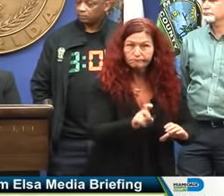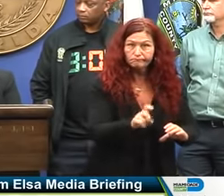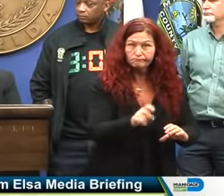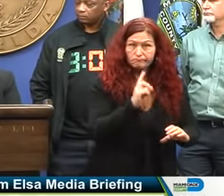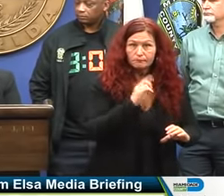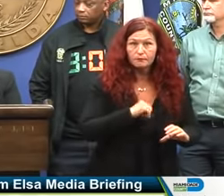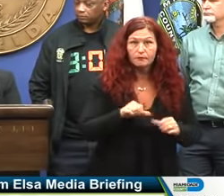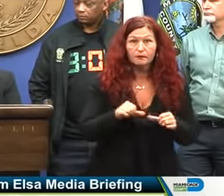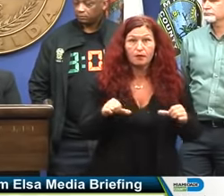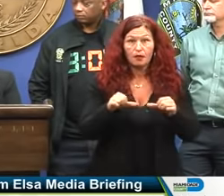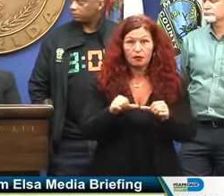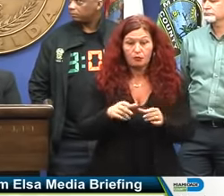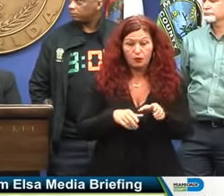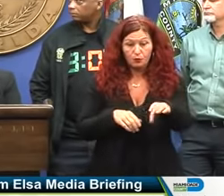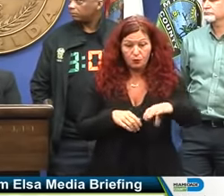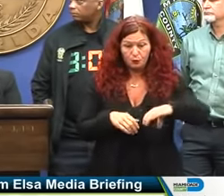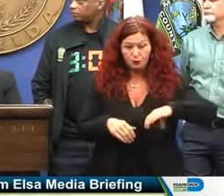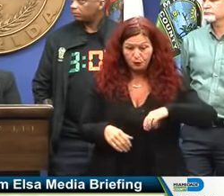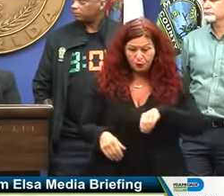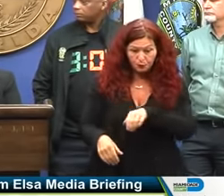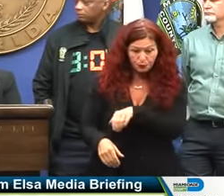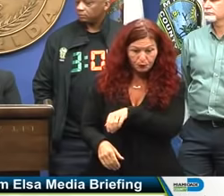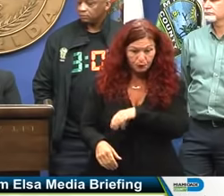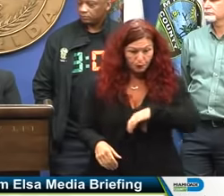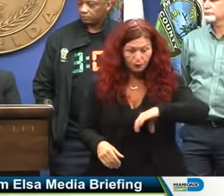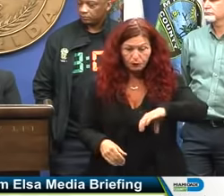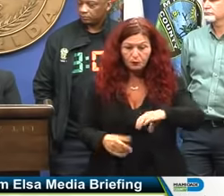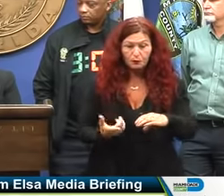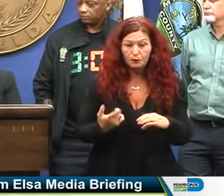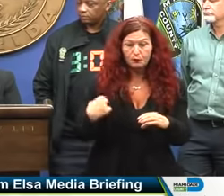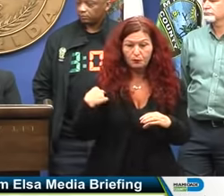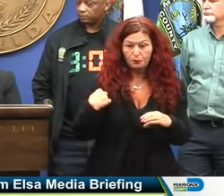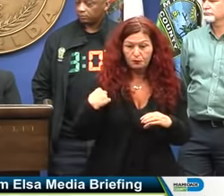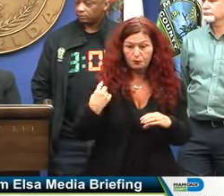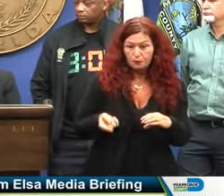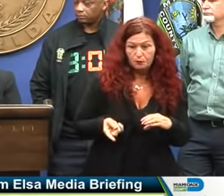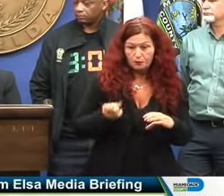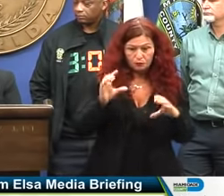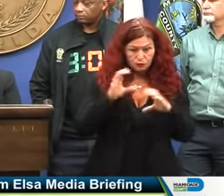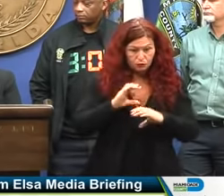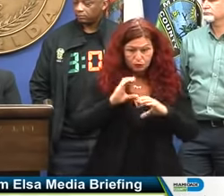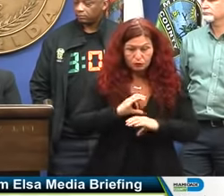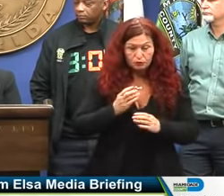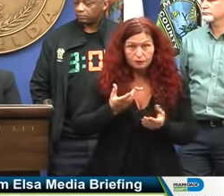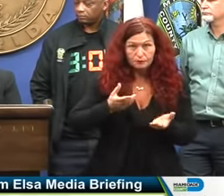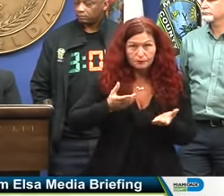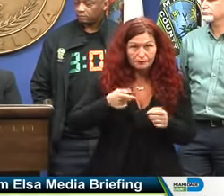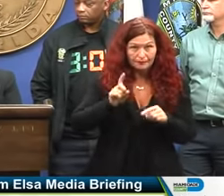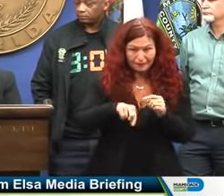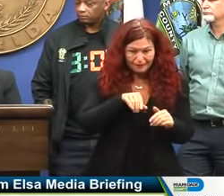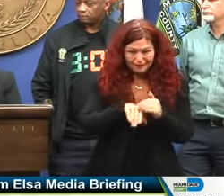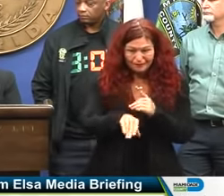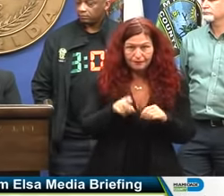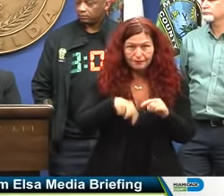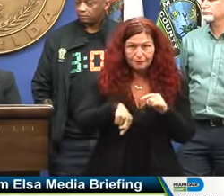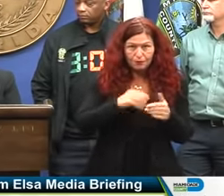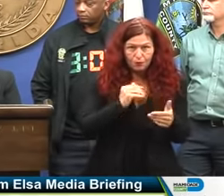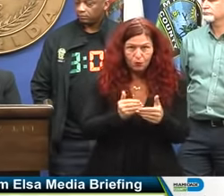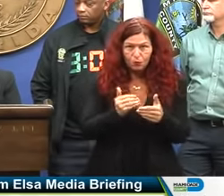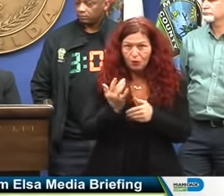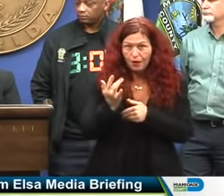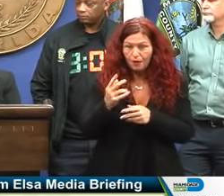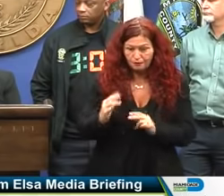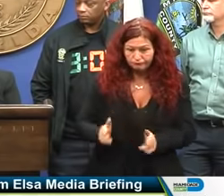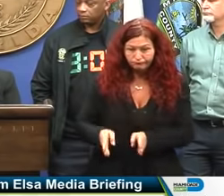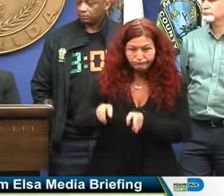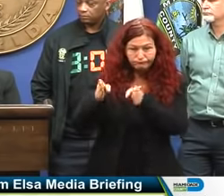not been able to access, and that is where we needed to go. And previously it was not accessible